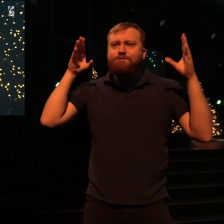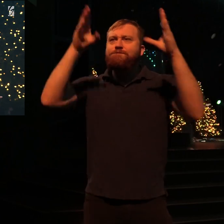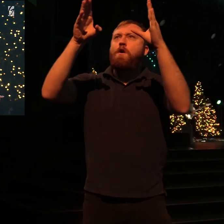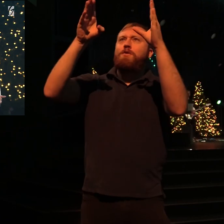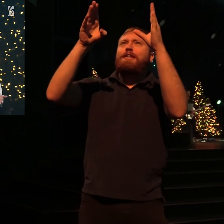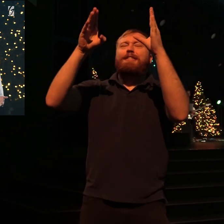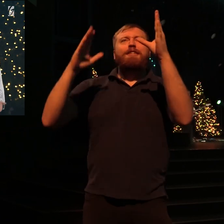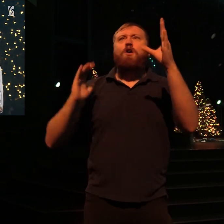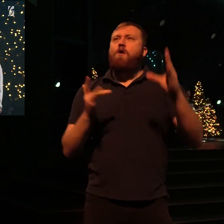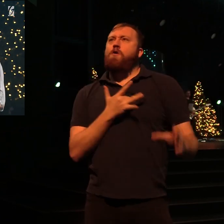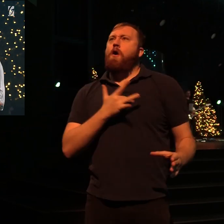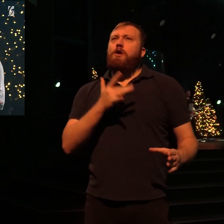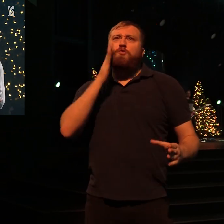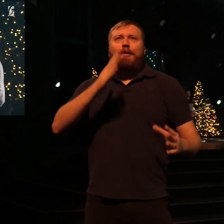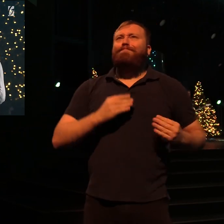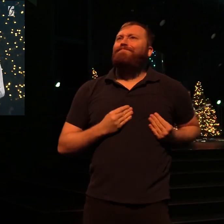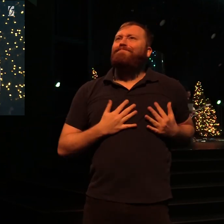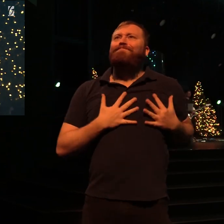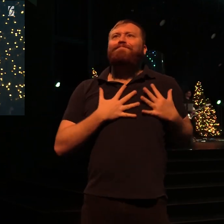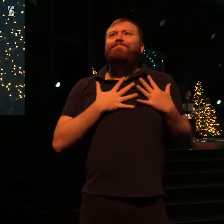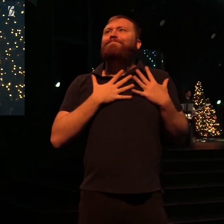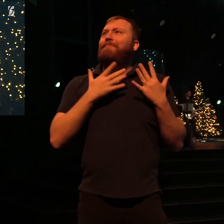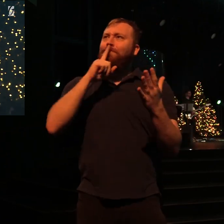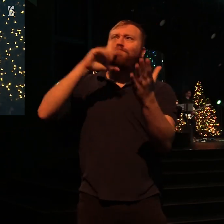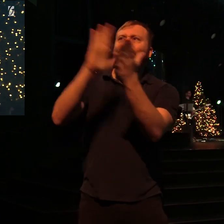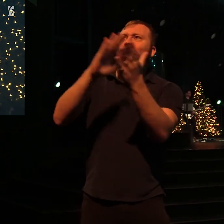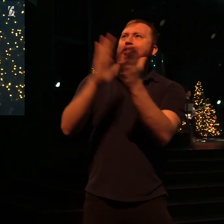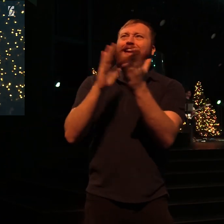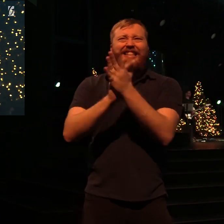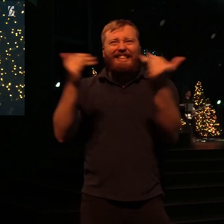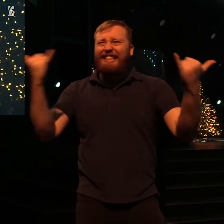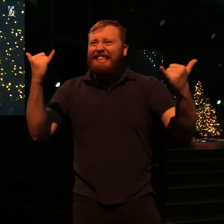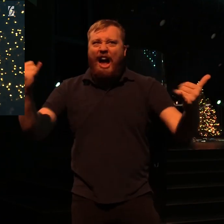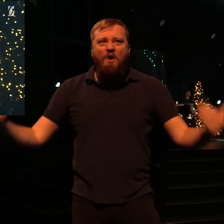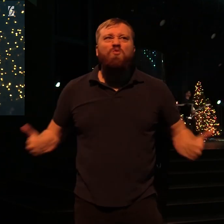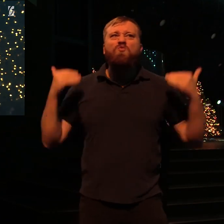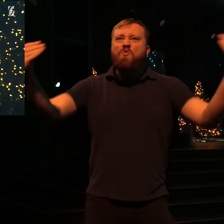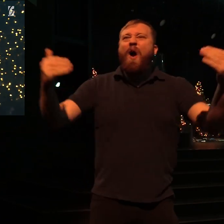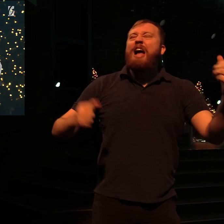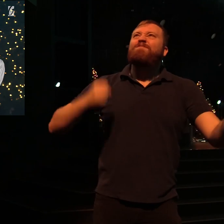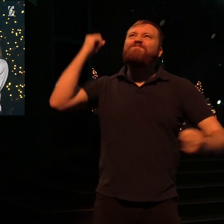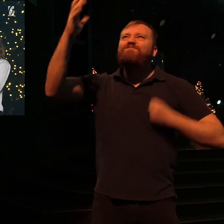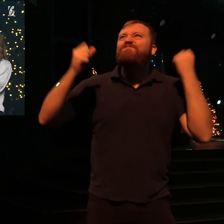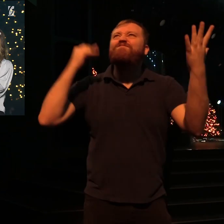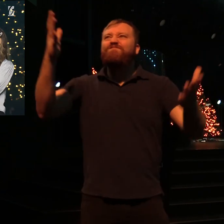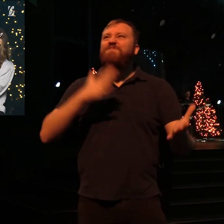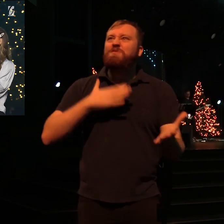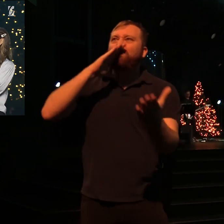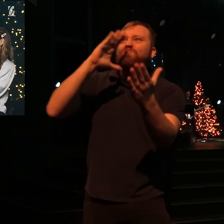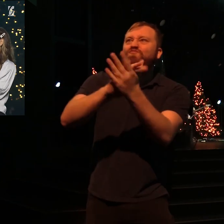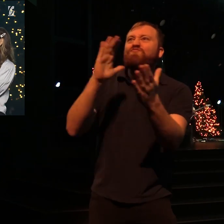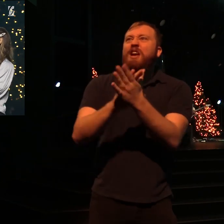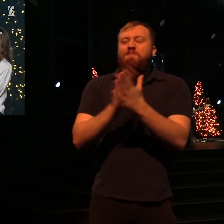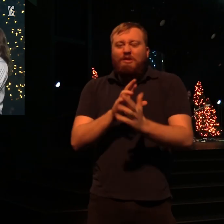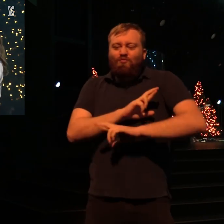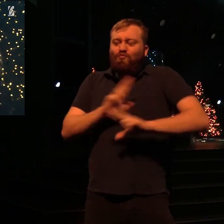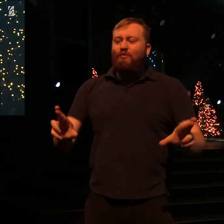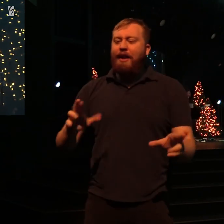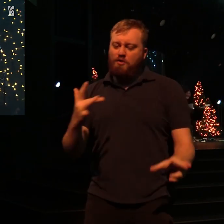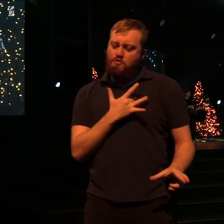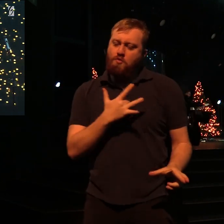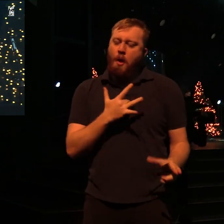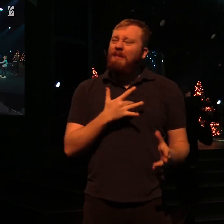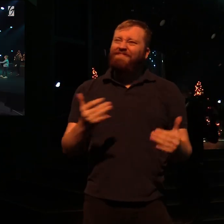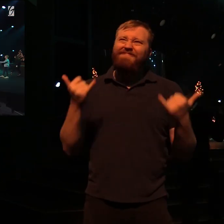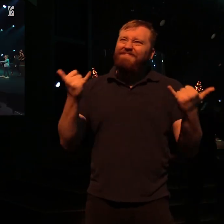hearts be filled with praise. Come on, begin to lift praise up to the Lord right now. Tell him, thank you, Lord. You just begin to worship him even now. Prepare your heart. Let's worship the